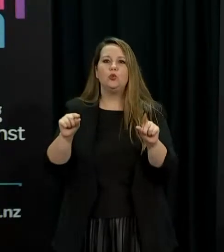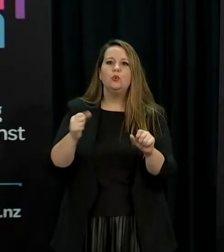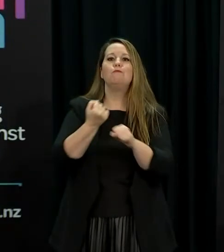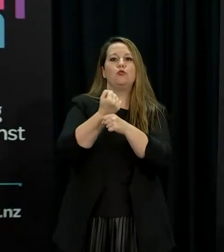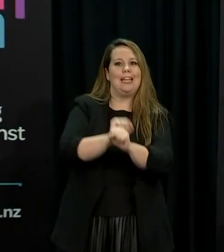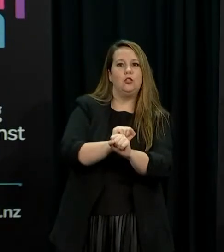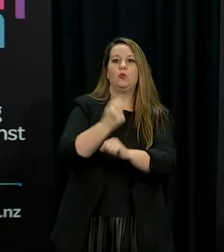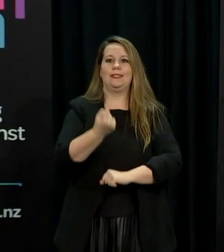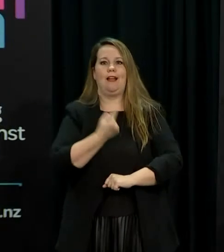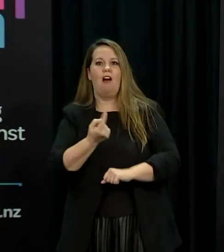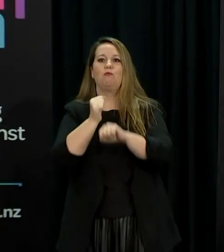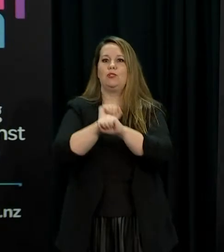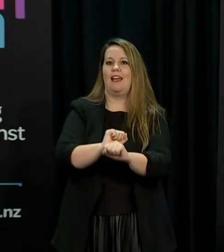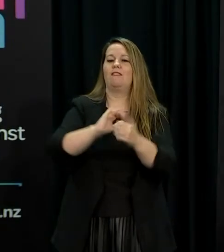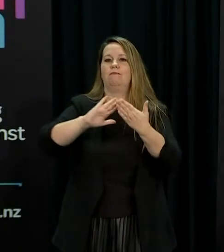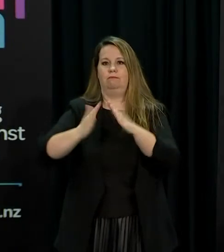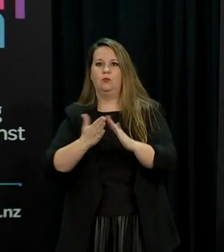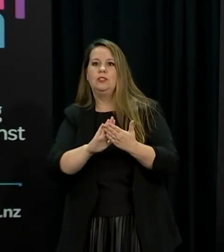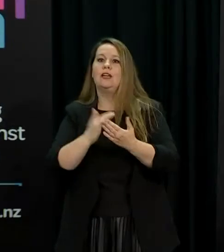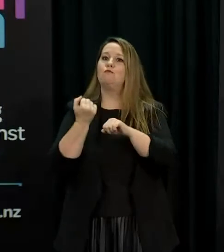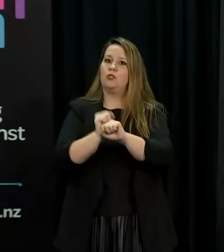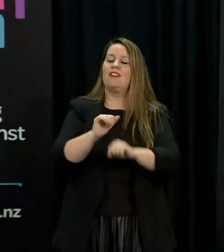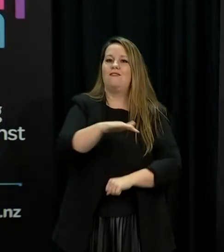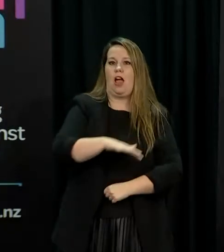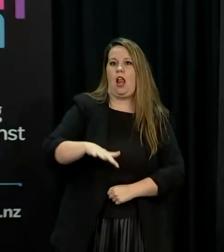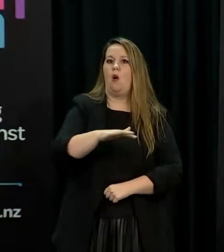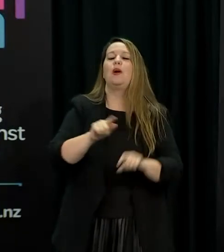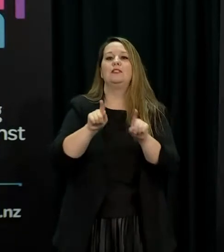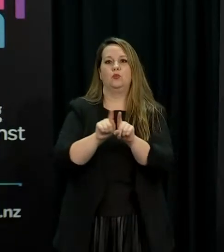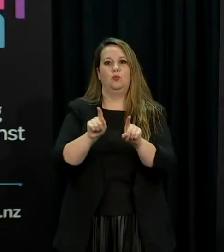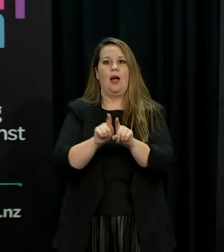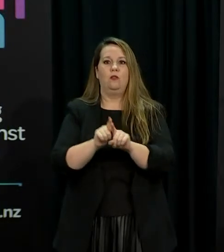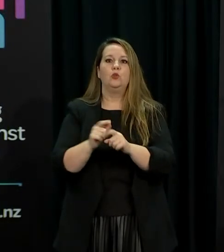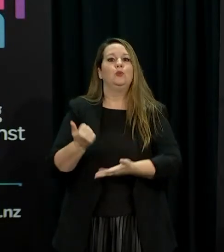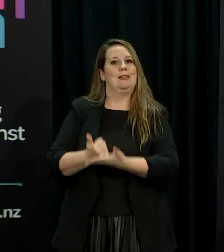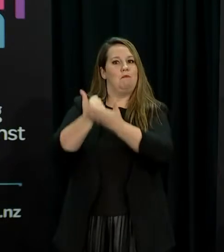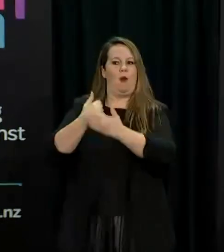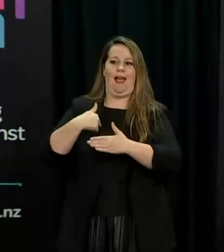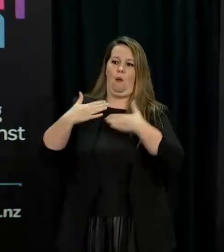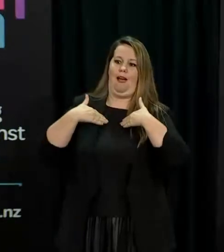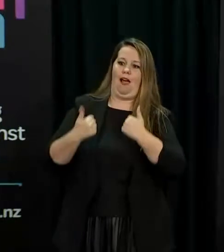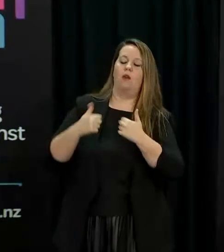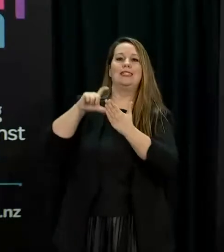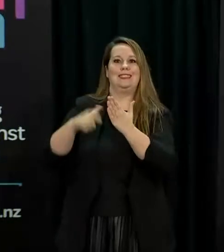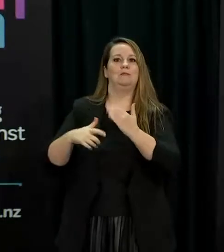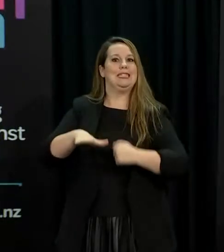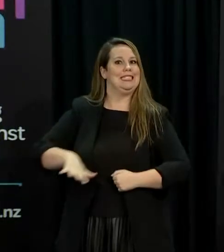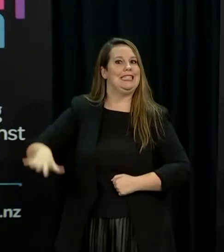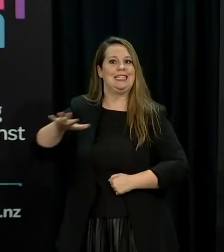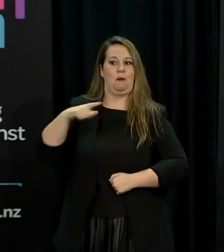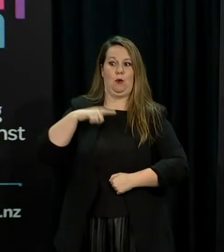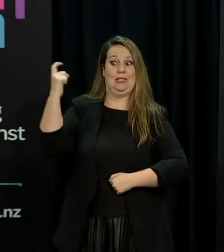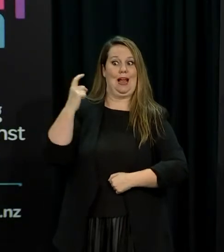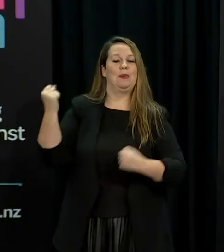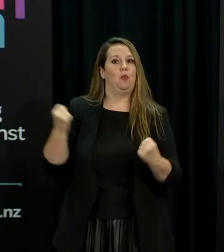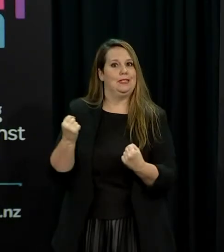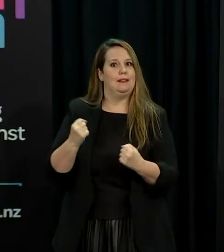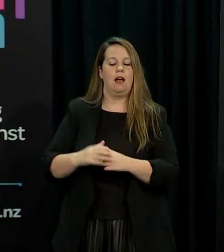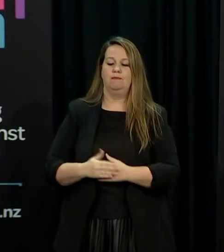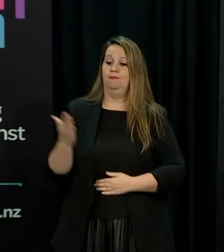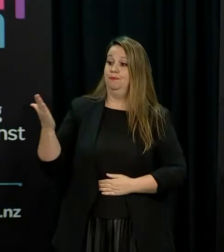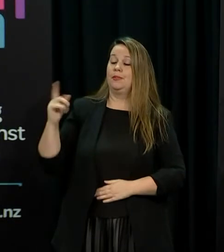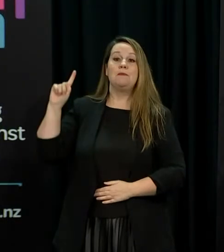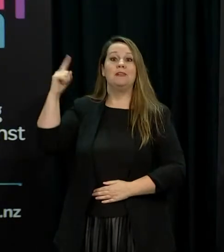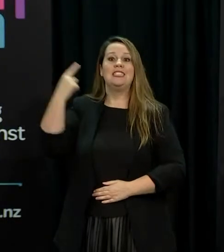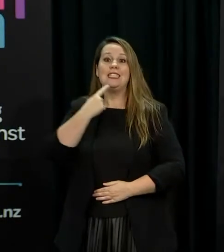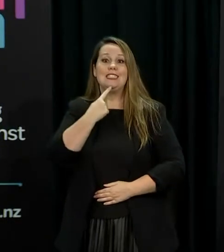of course our health and disability system as winter approaches. So the Minister's just outlined the ongoing importance